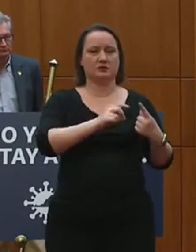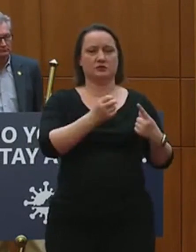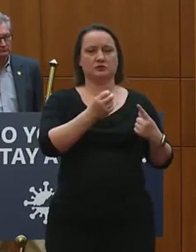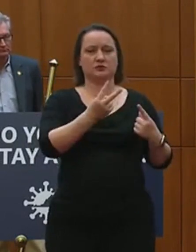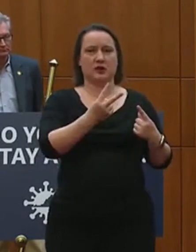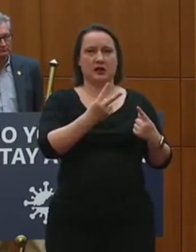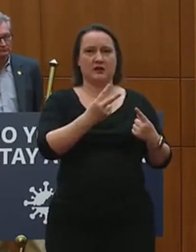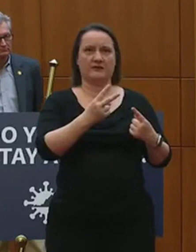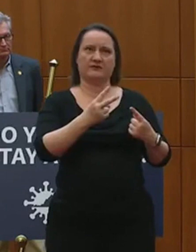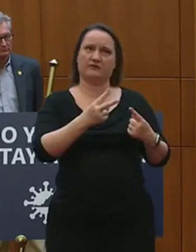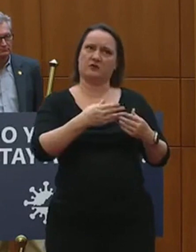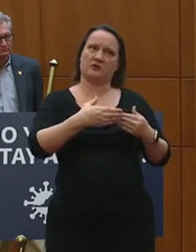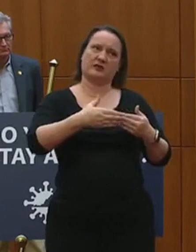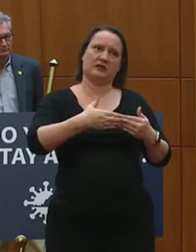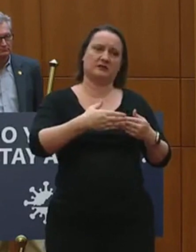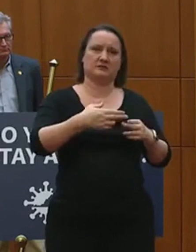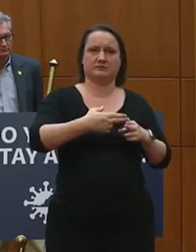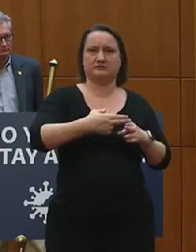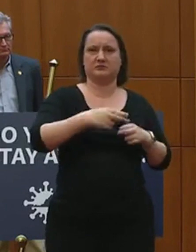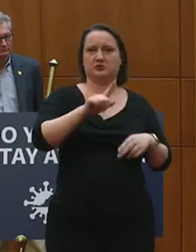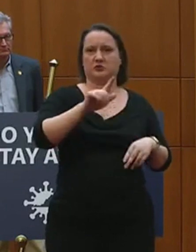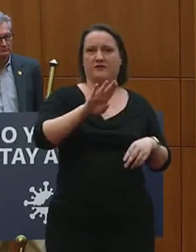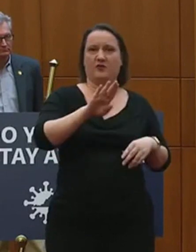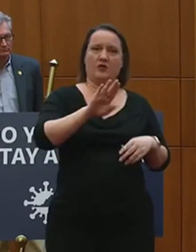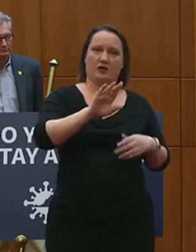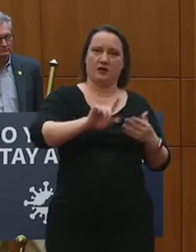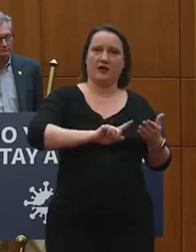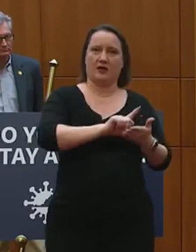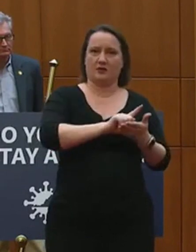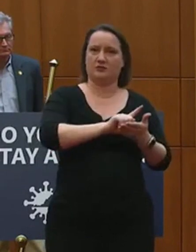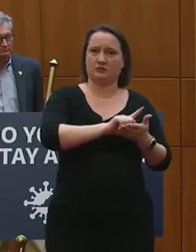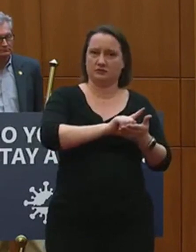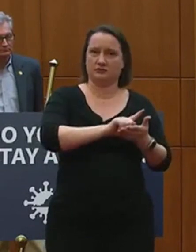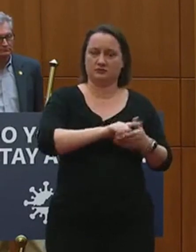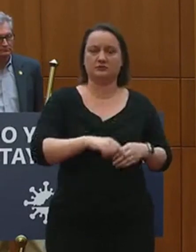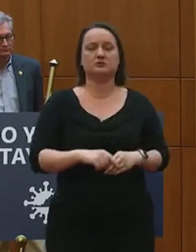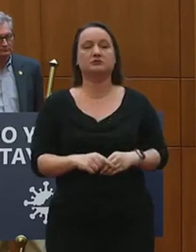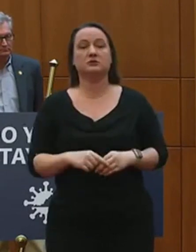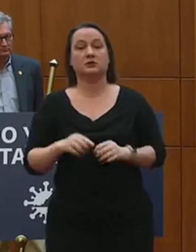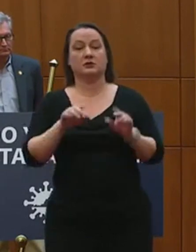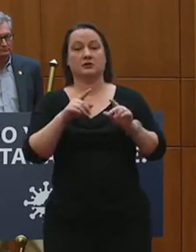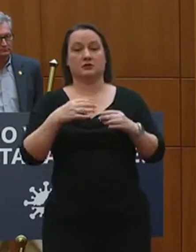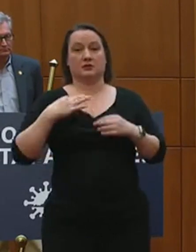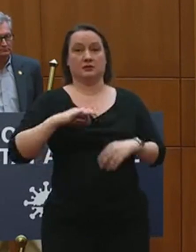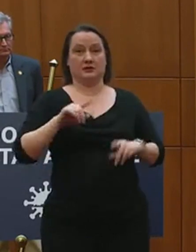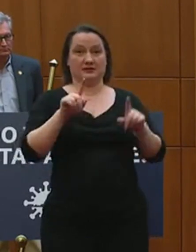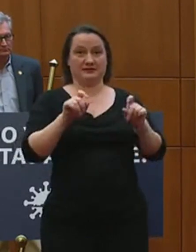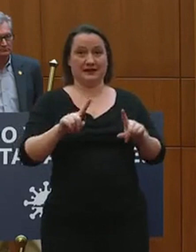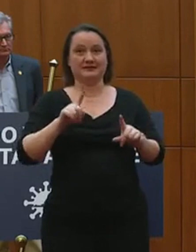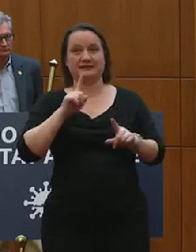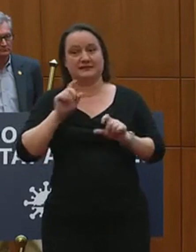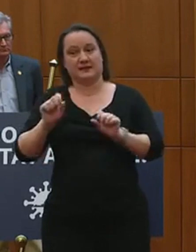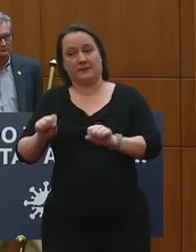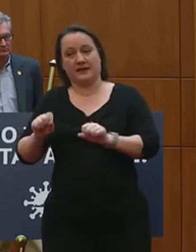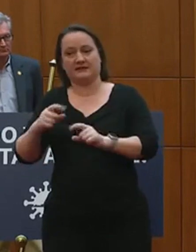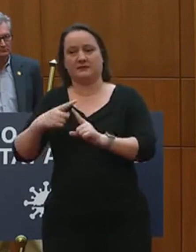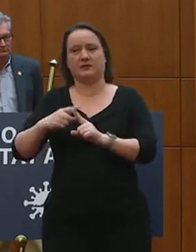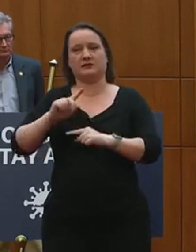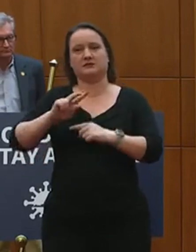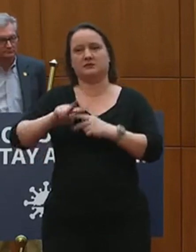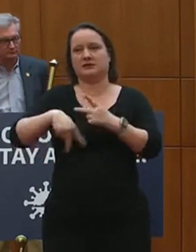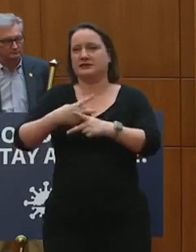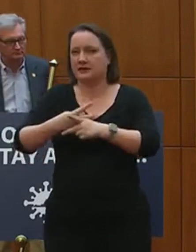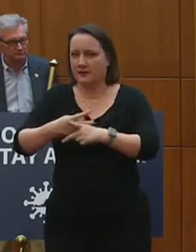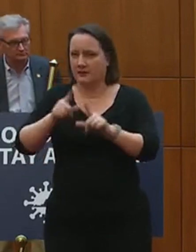certainly 24-hour range. So the benefit of testing will be both capacity, but also the type of testing. As